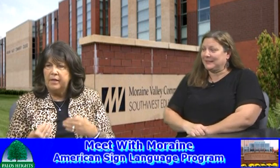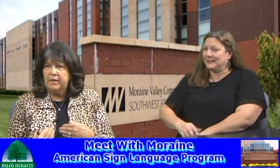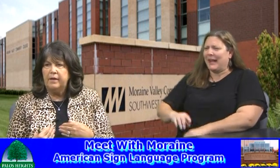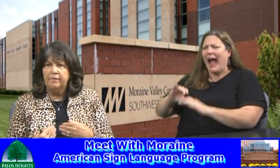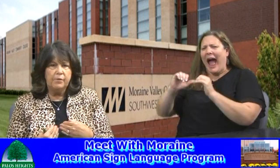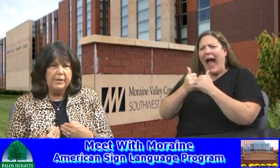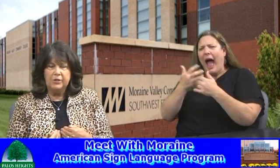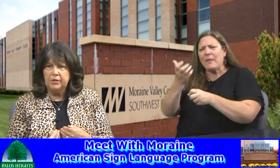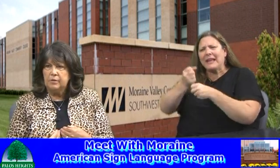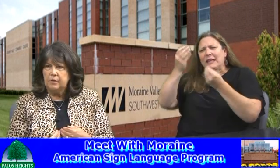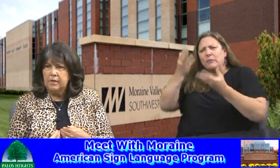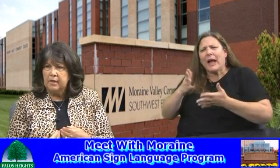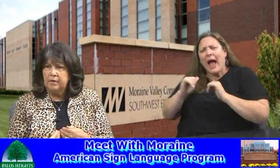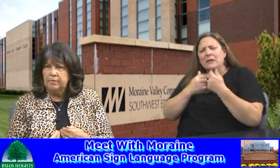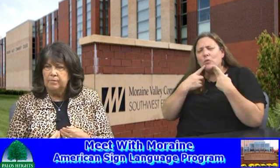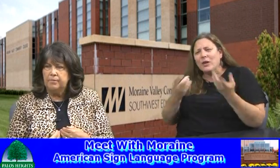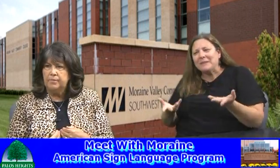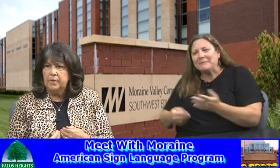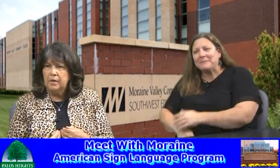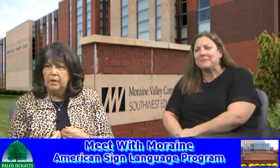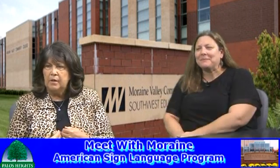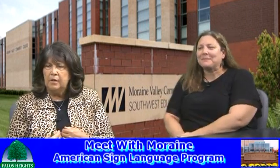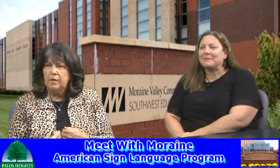do they get that information then?